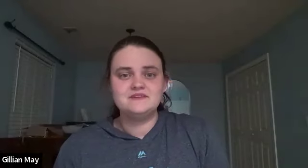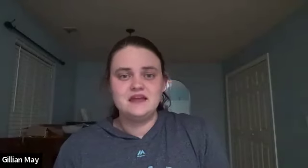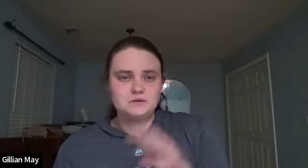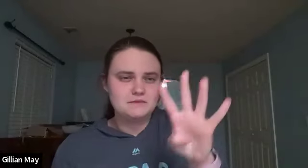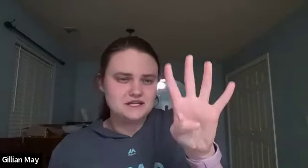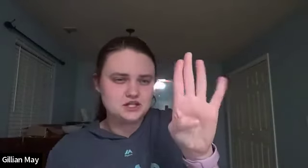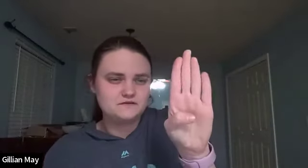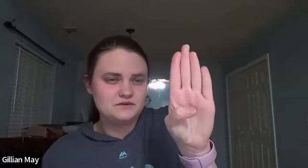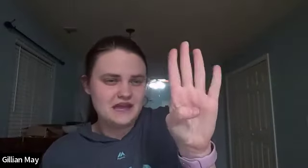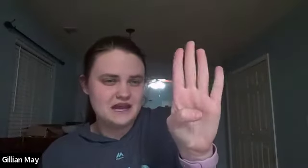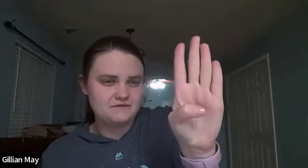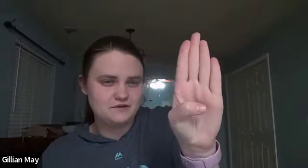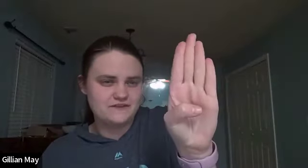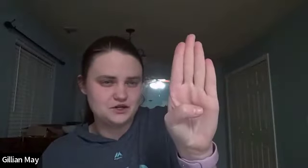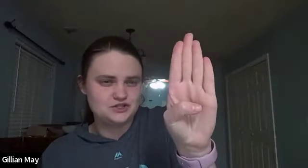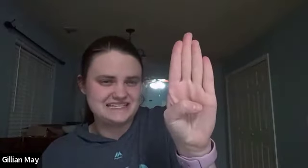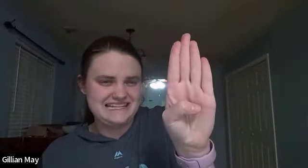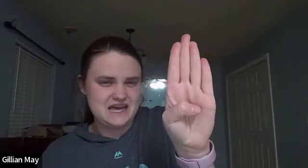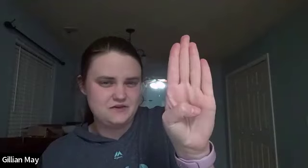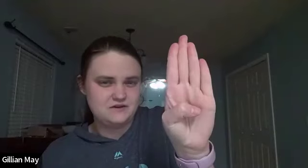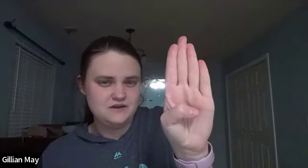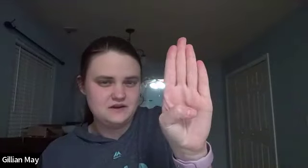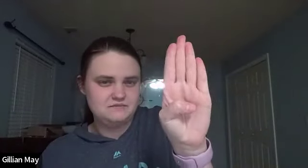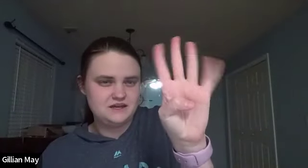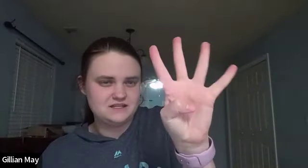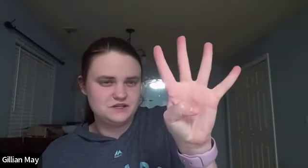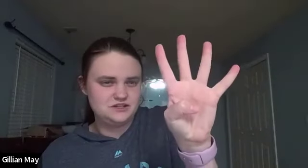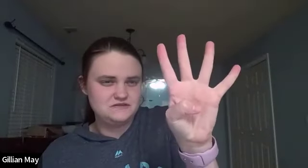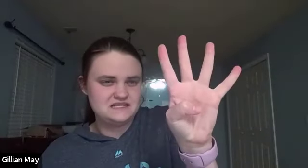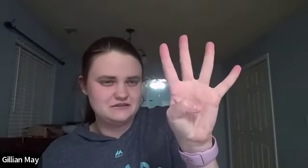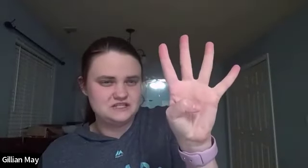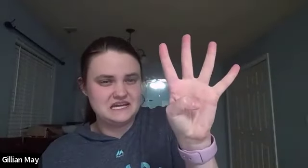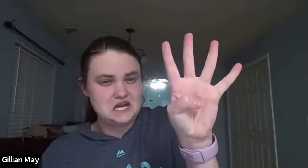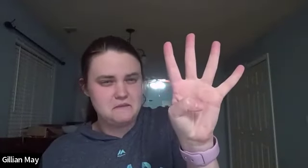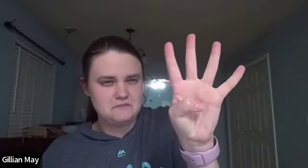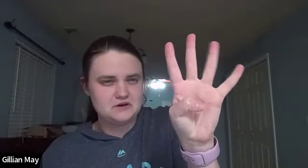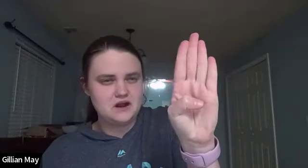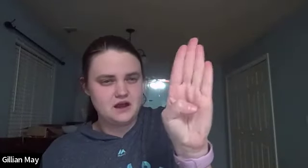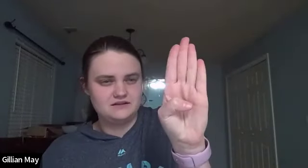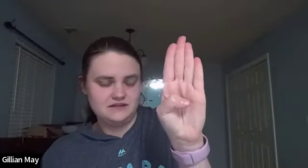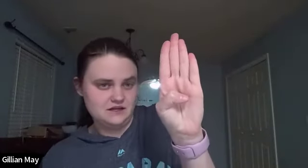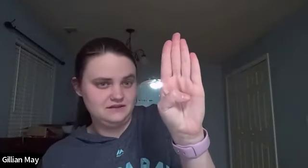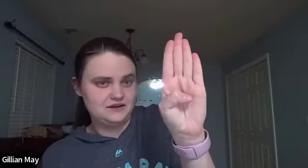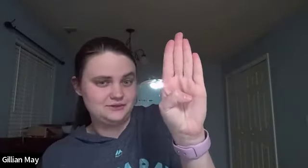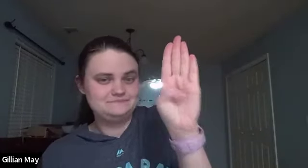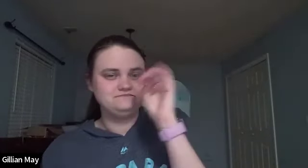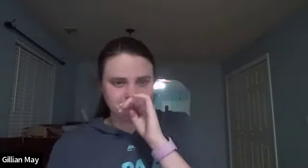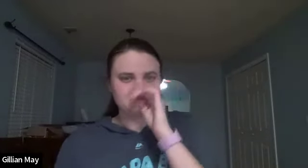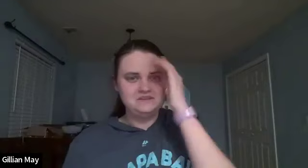And you want to make sure, if you can, have your fingers together, because when you do this, it looks like a number, not a letter.